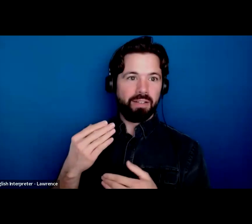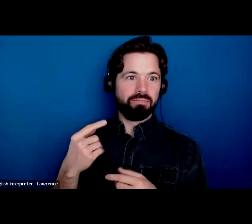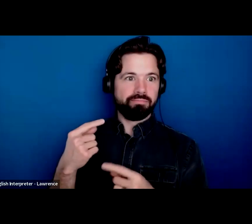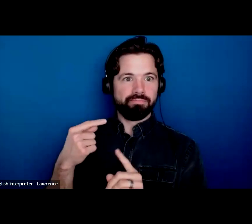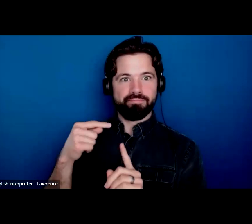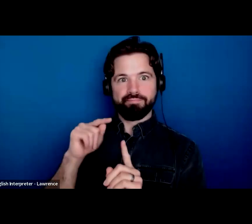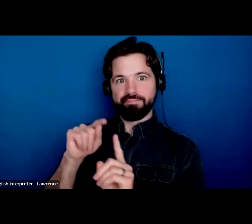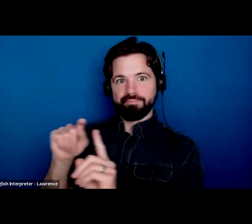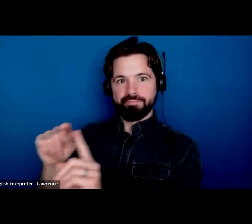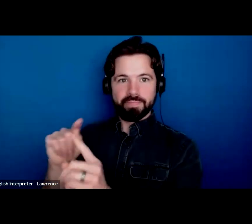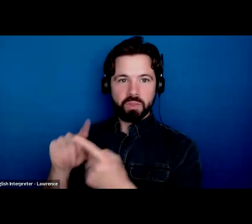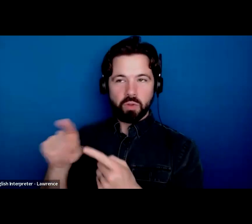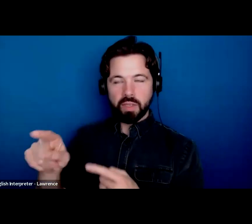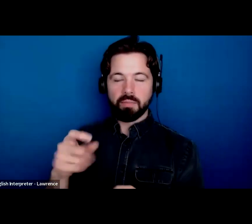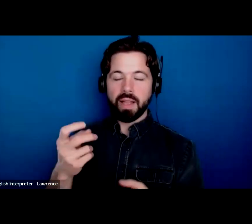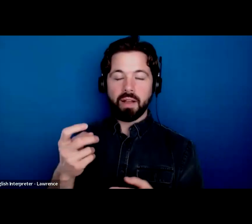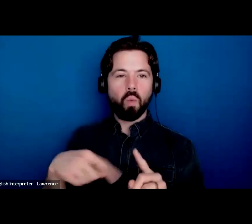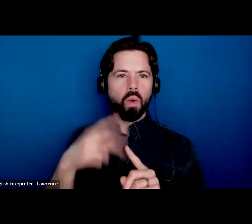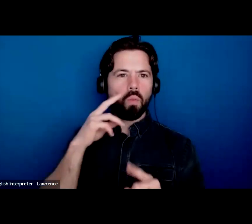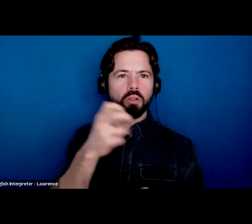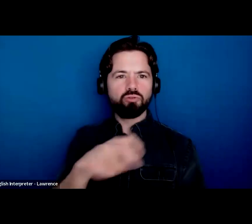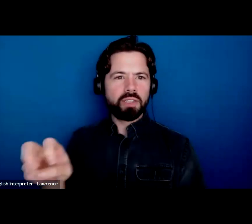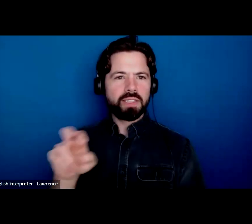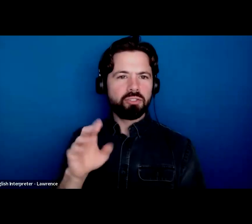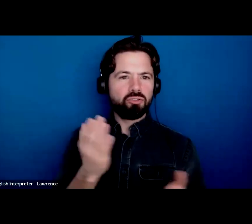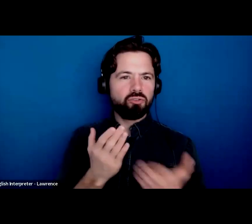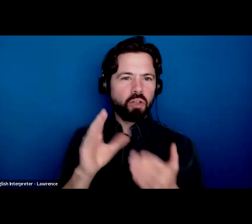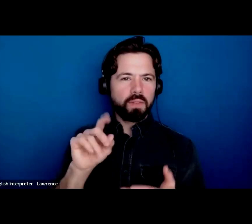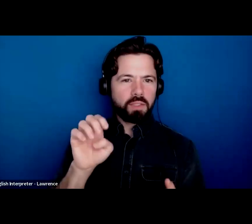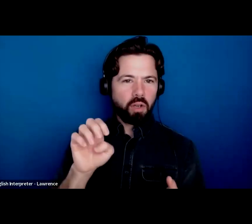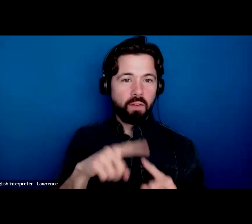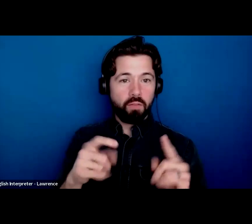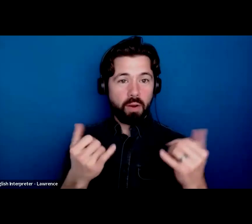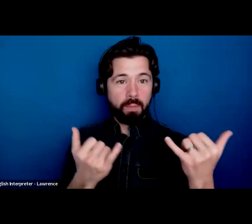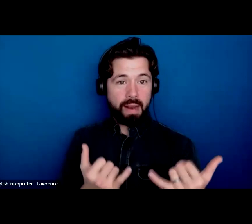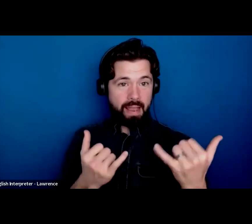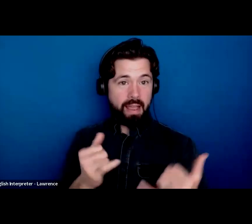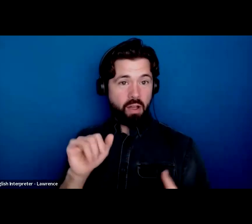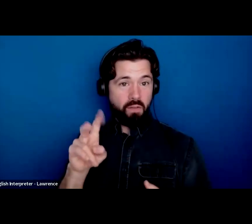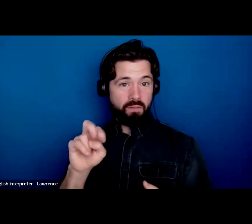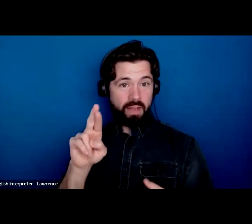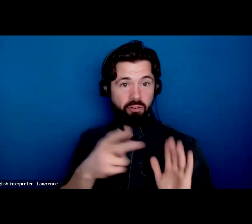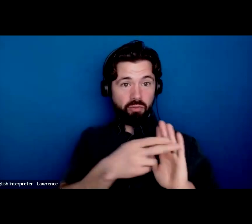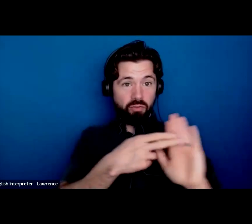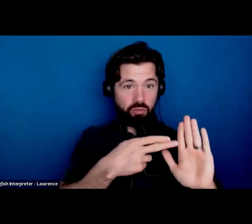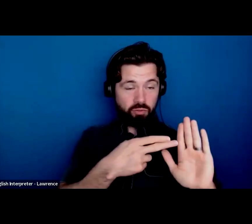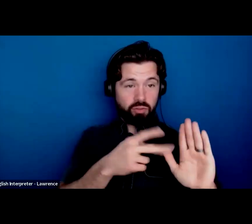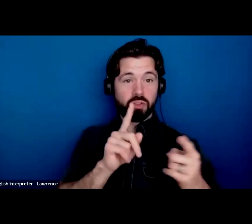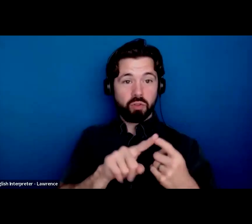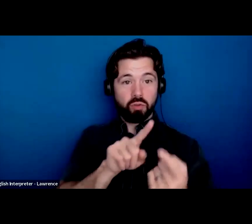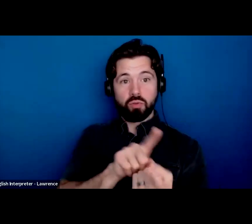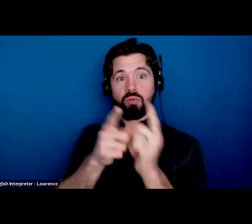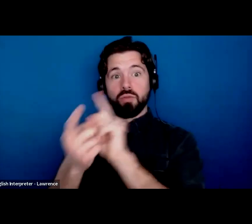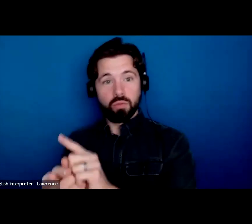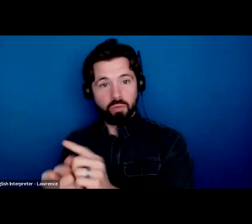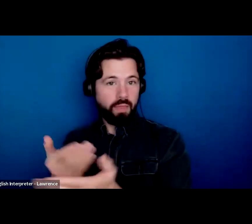going to be transitioning service codes over from what people are currently vendored at to what the